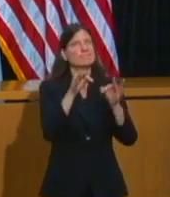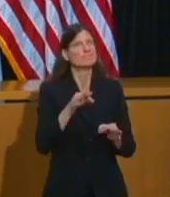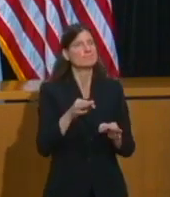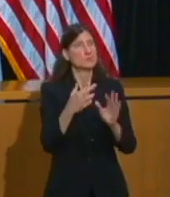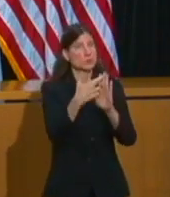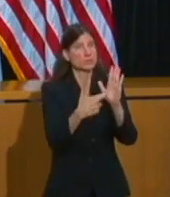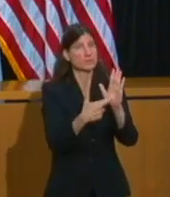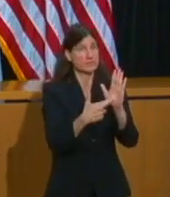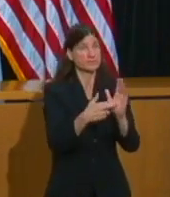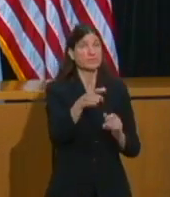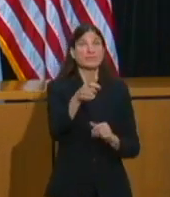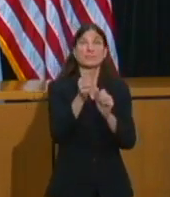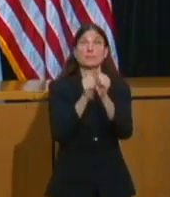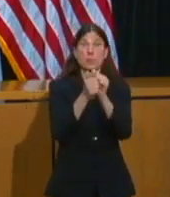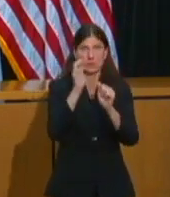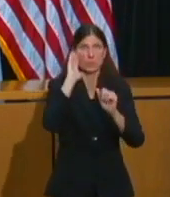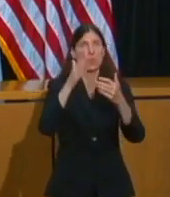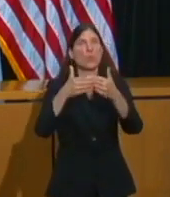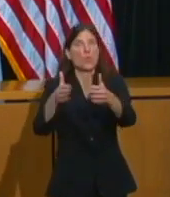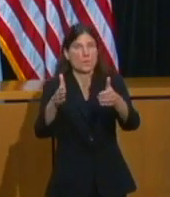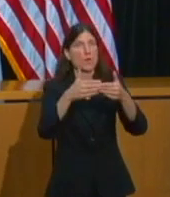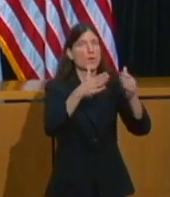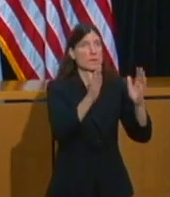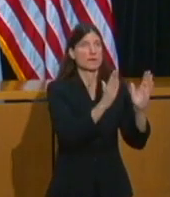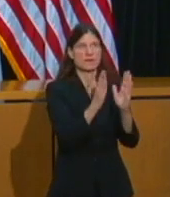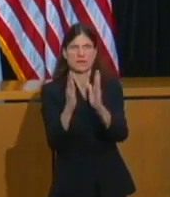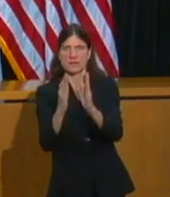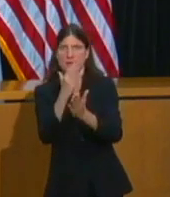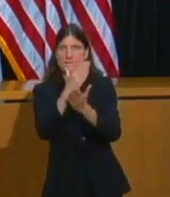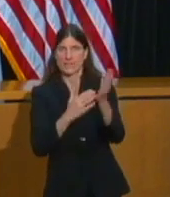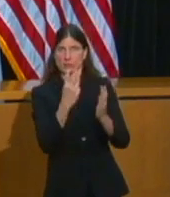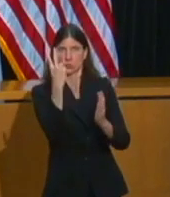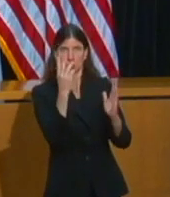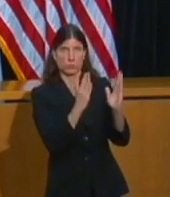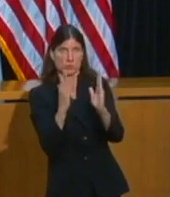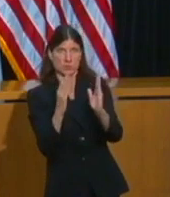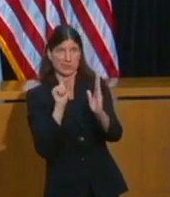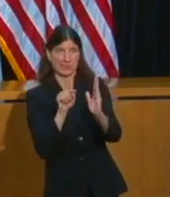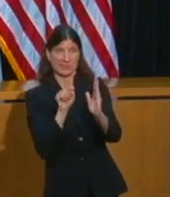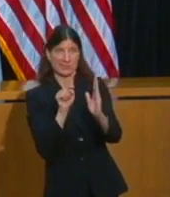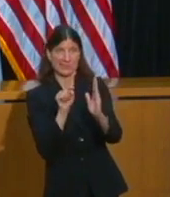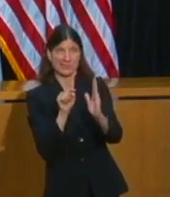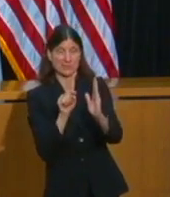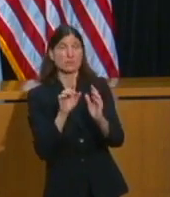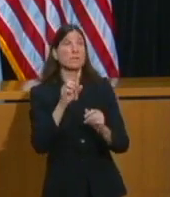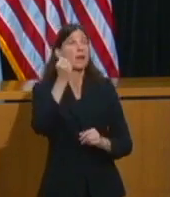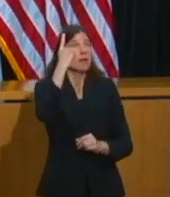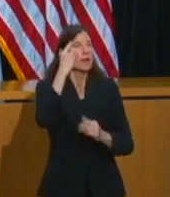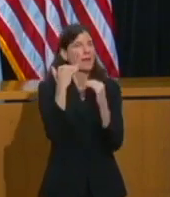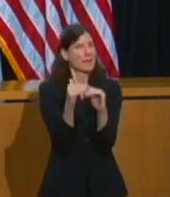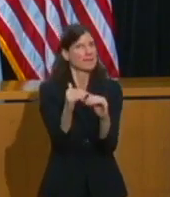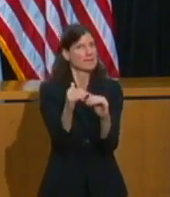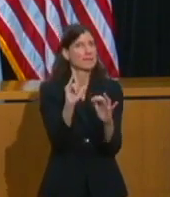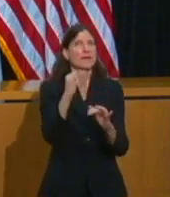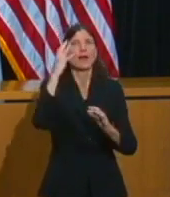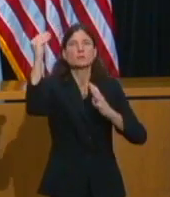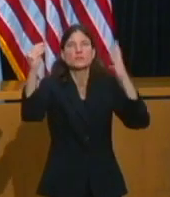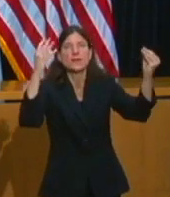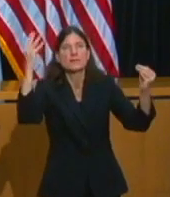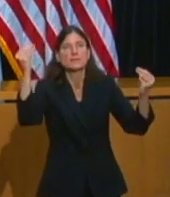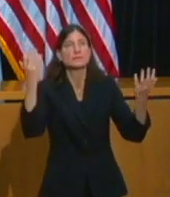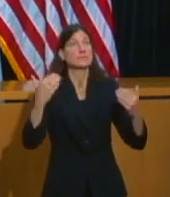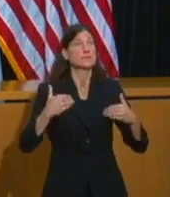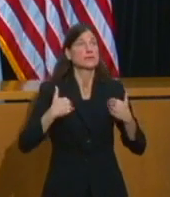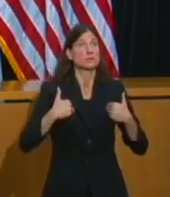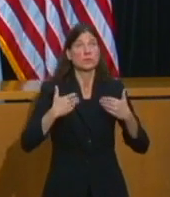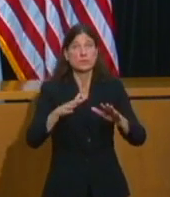we are releasing guidance and workplace safety standards for these outdoor adult sports, youth sports, and summer